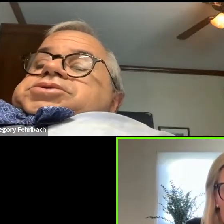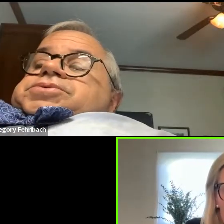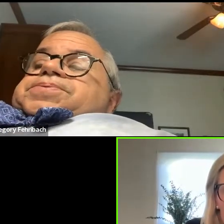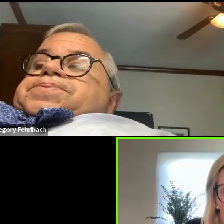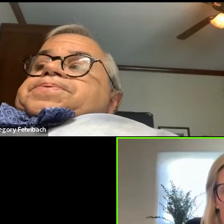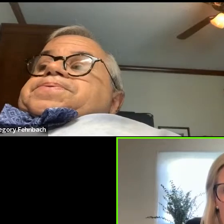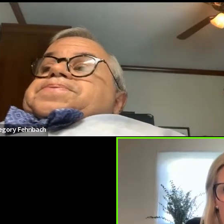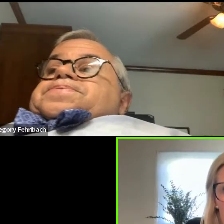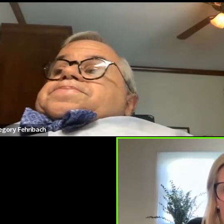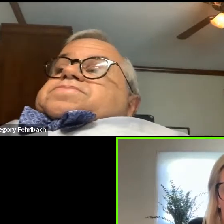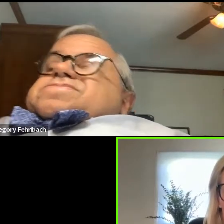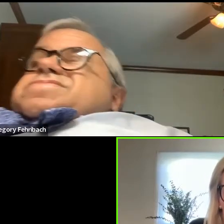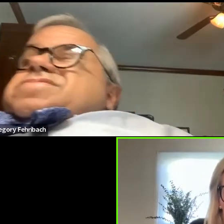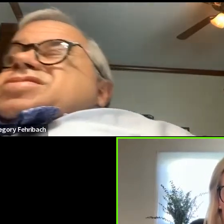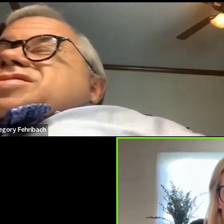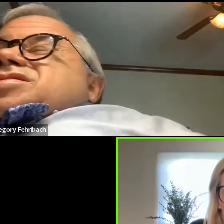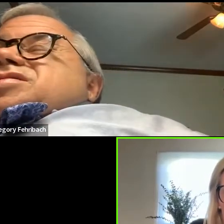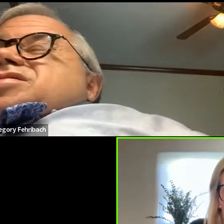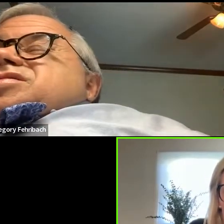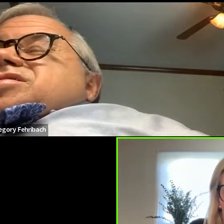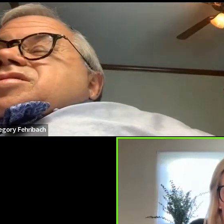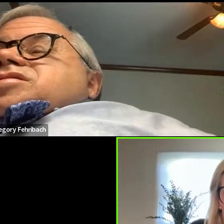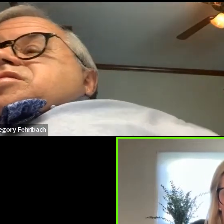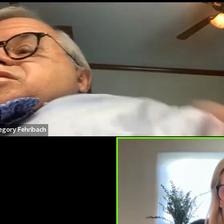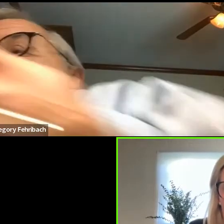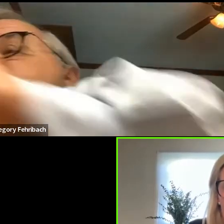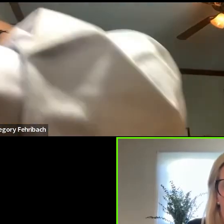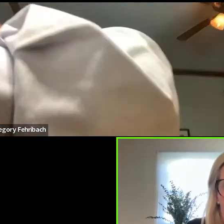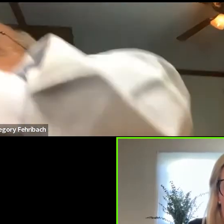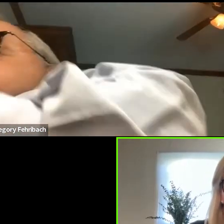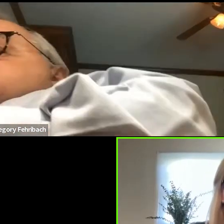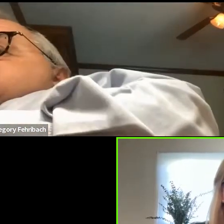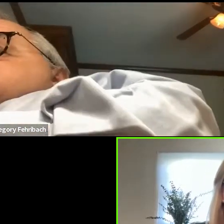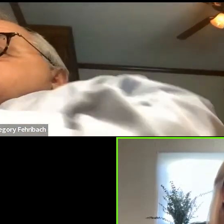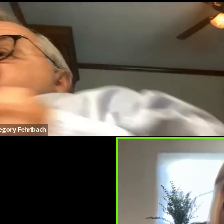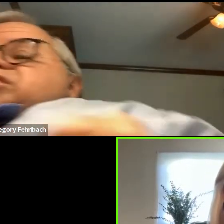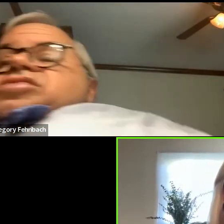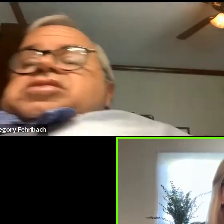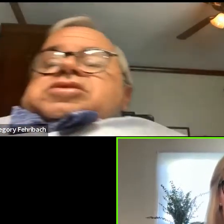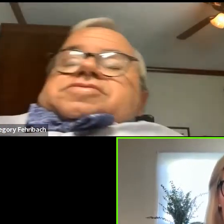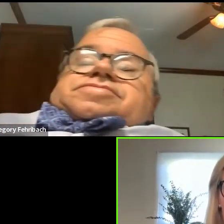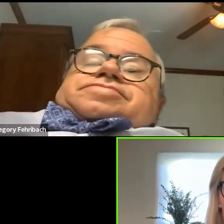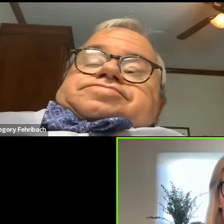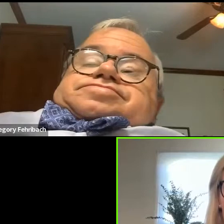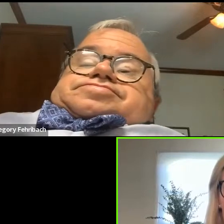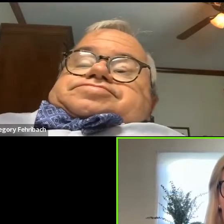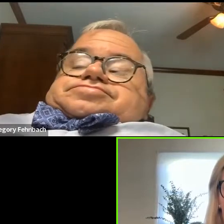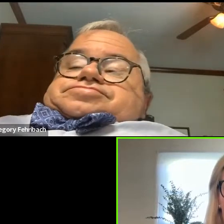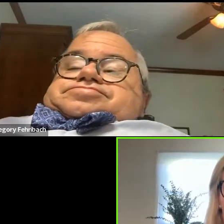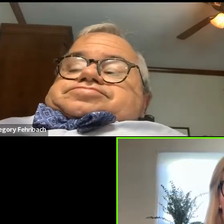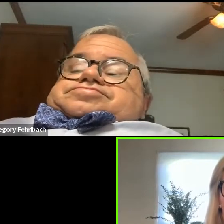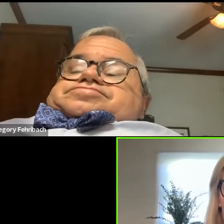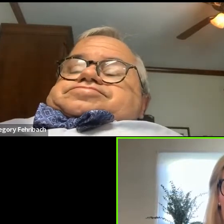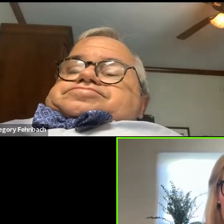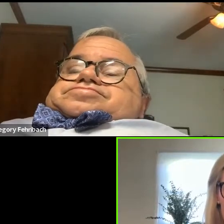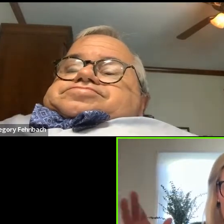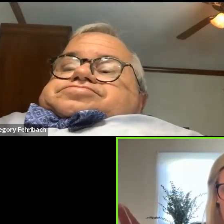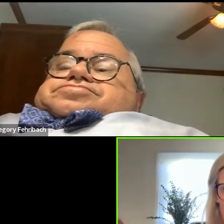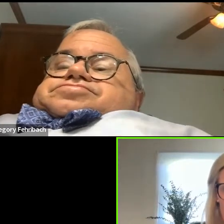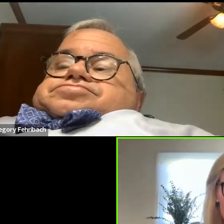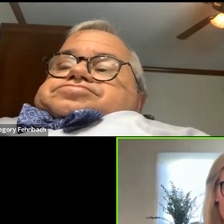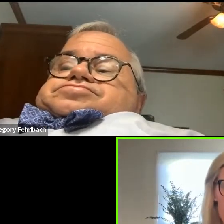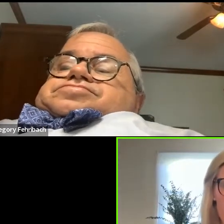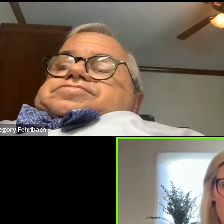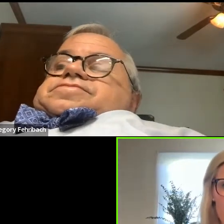the chat so that people can interact with them. I'll just add one last thing as people are thinking of questions, if they have any, because we also